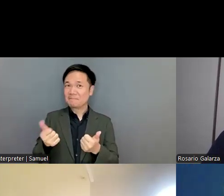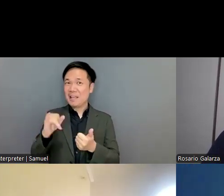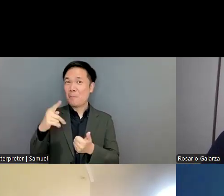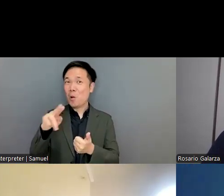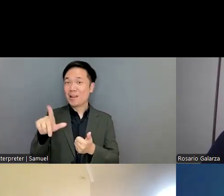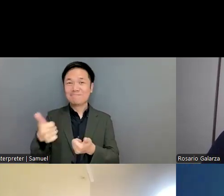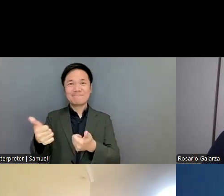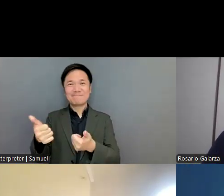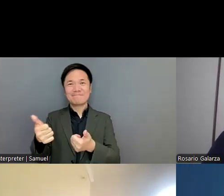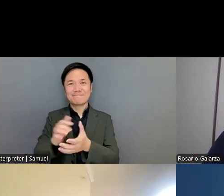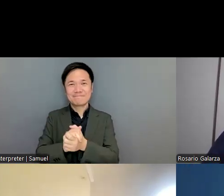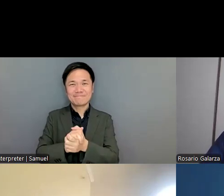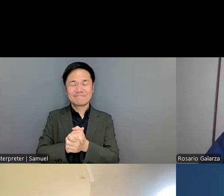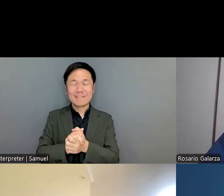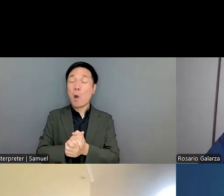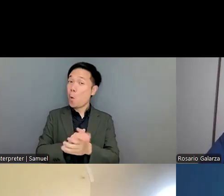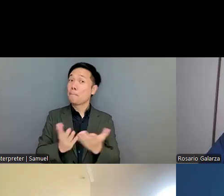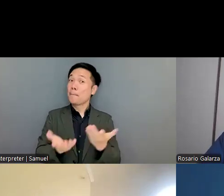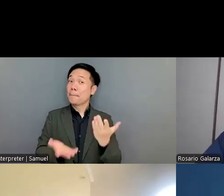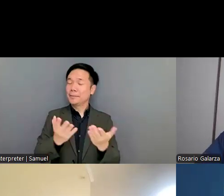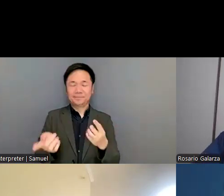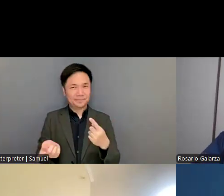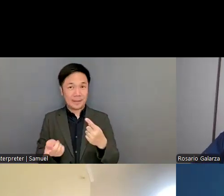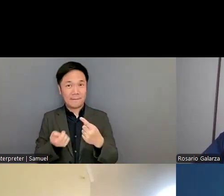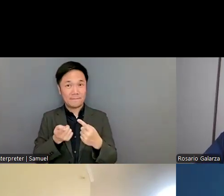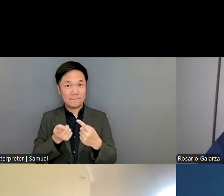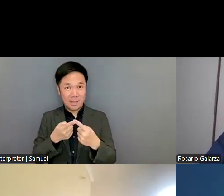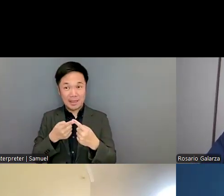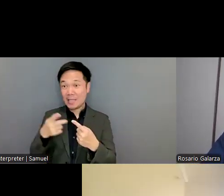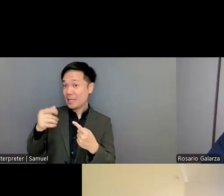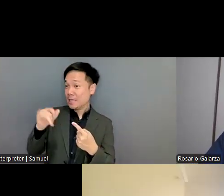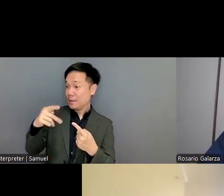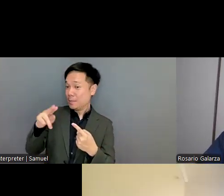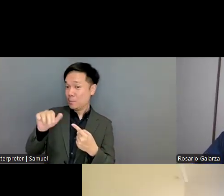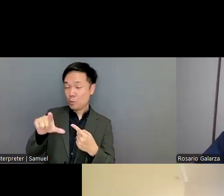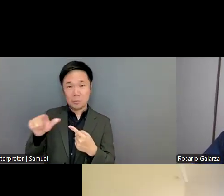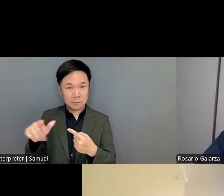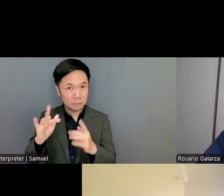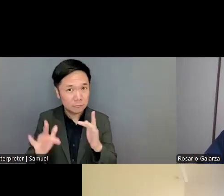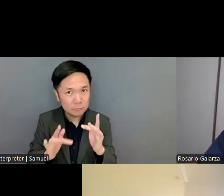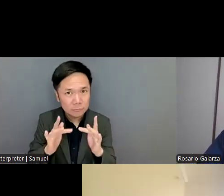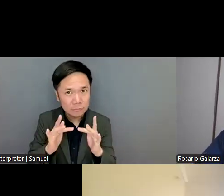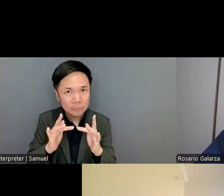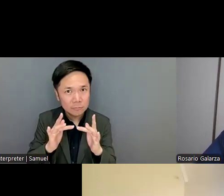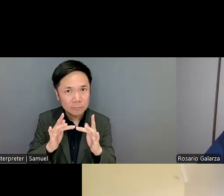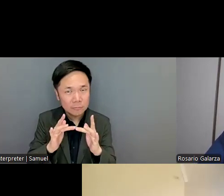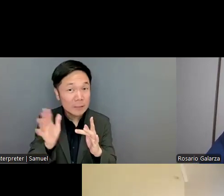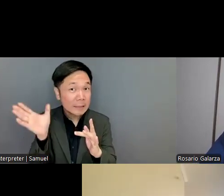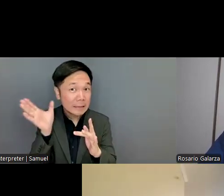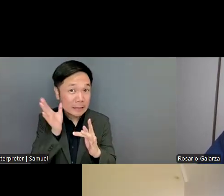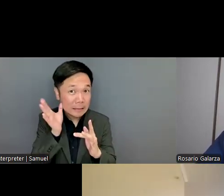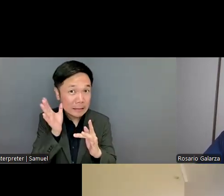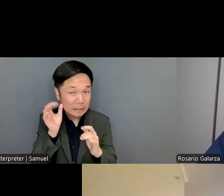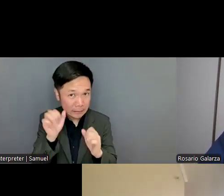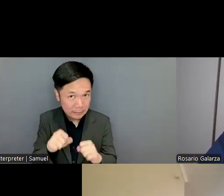Maybe what I want to do is try to introduce Ipul as well. I hope Ipul can listen us.